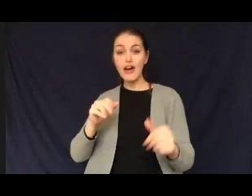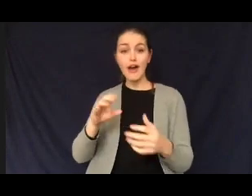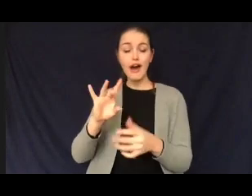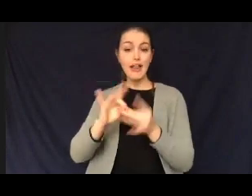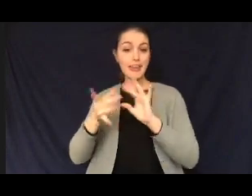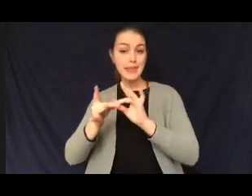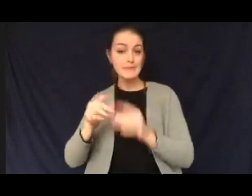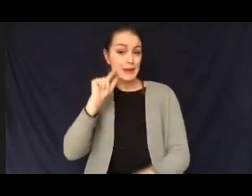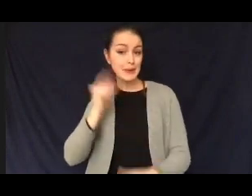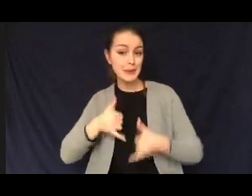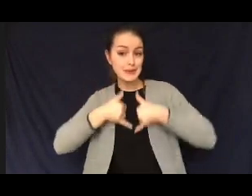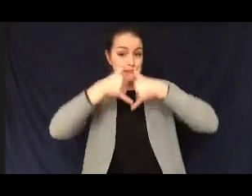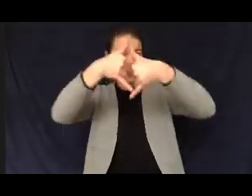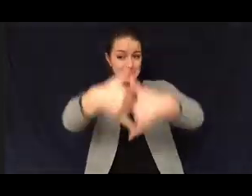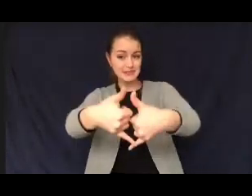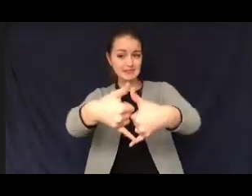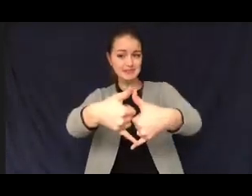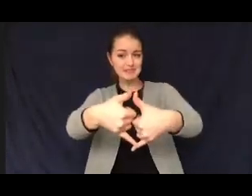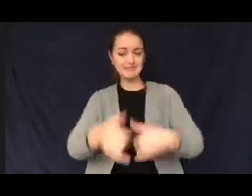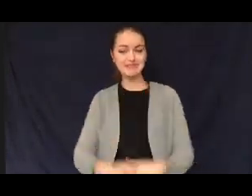hers to take home.